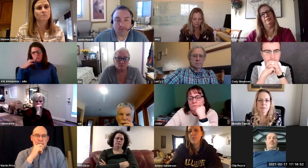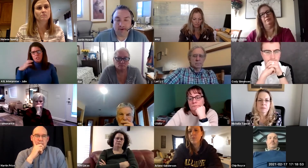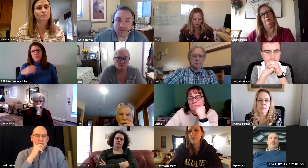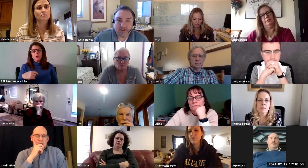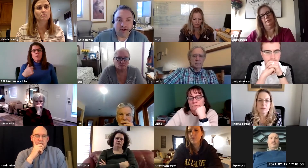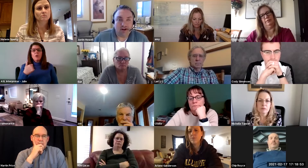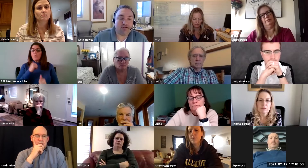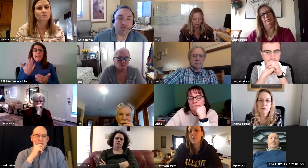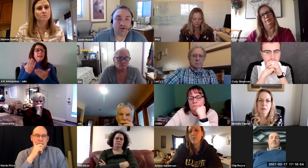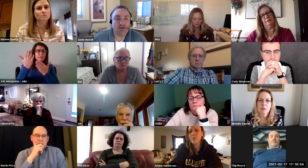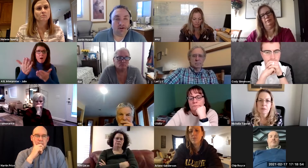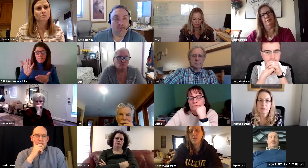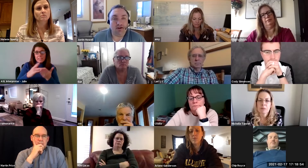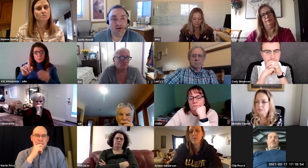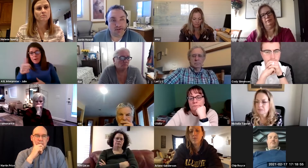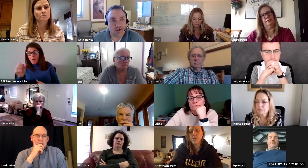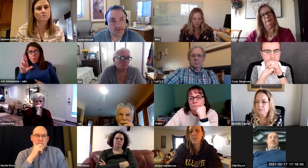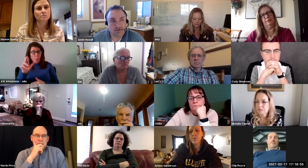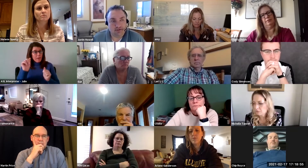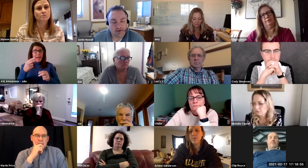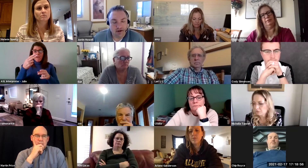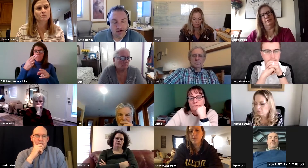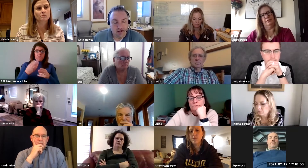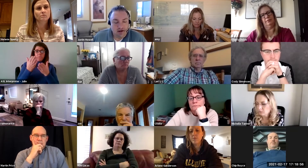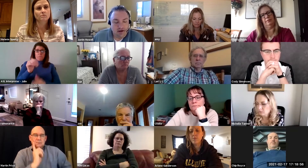can nominate someone else or we can nominate ourselves.